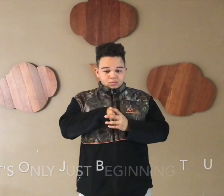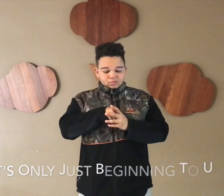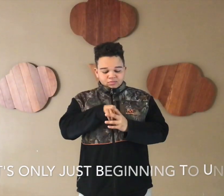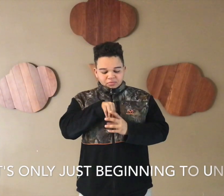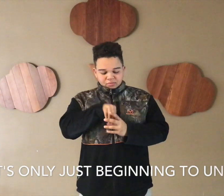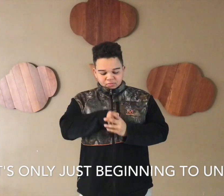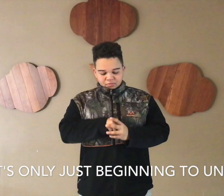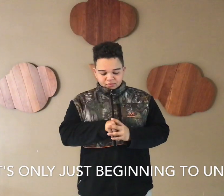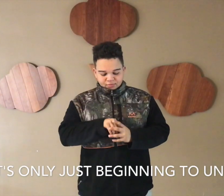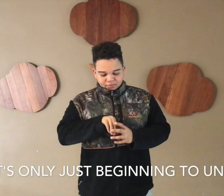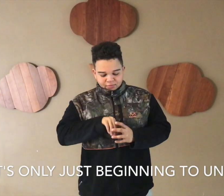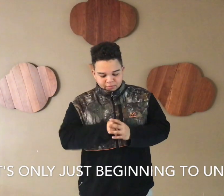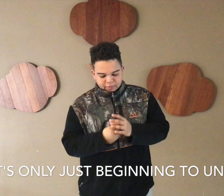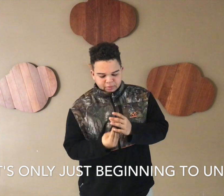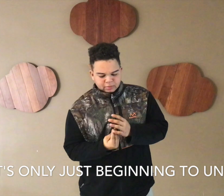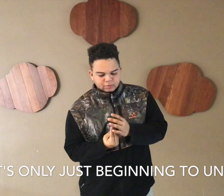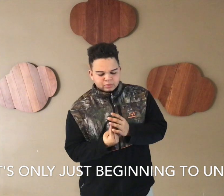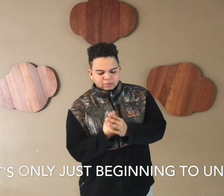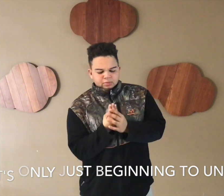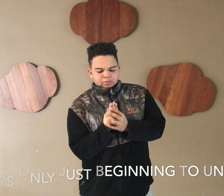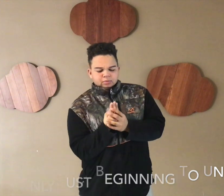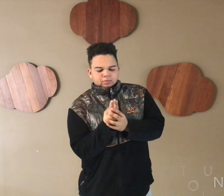It's only just beginning to unfold.